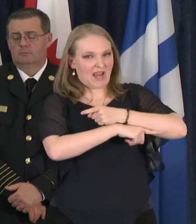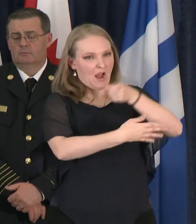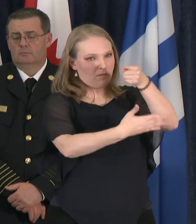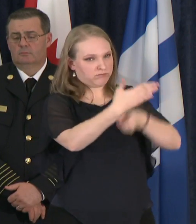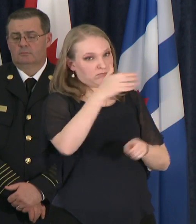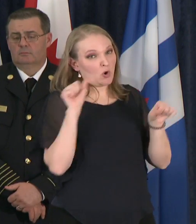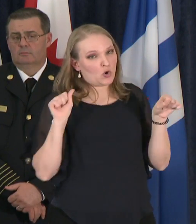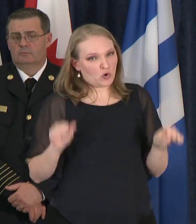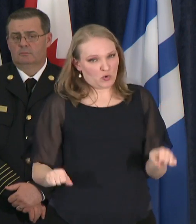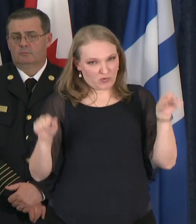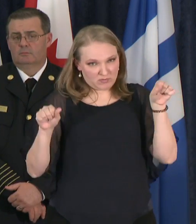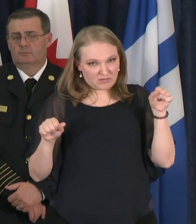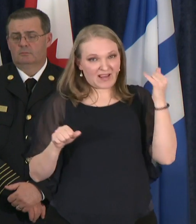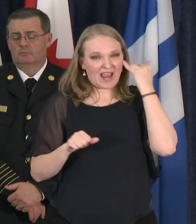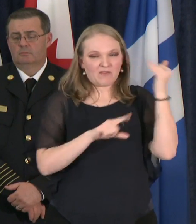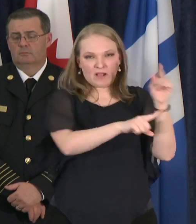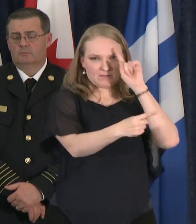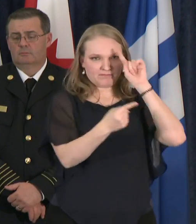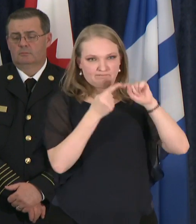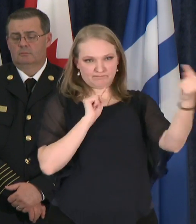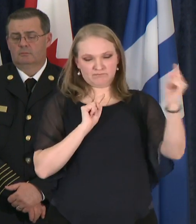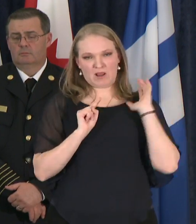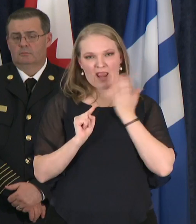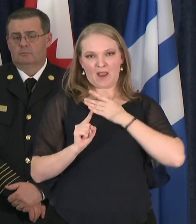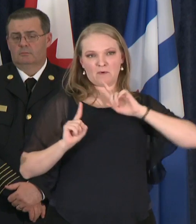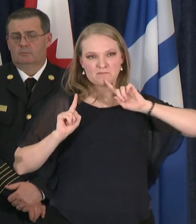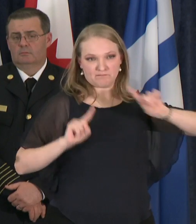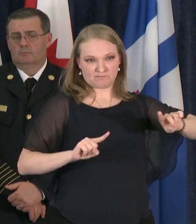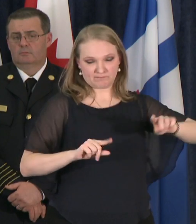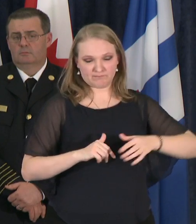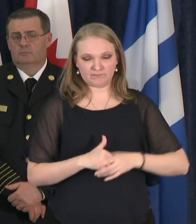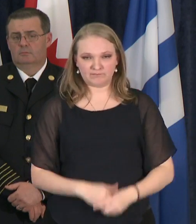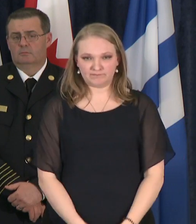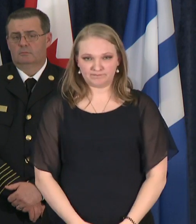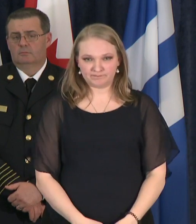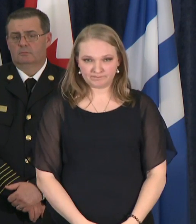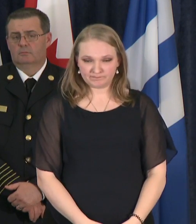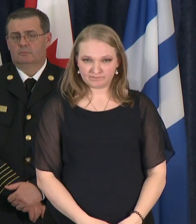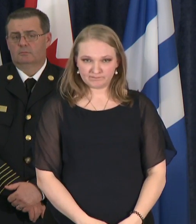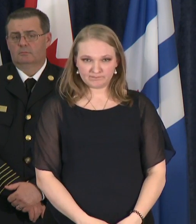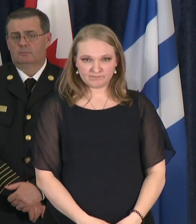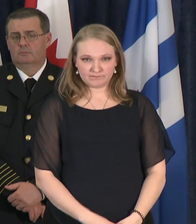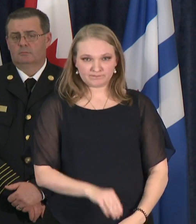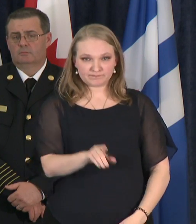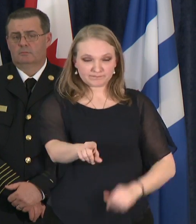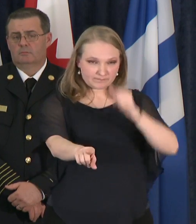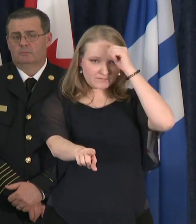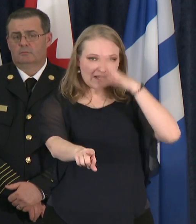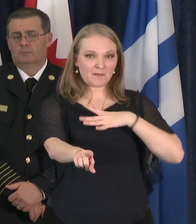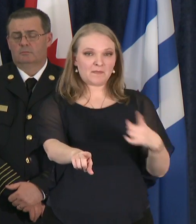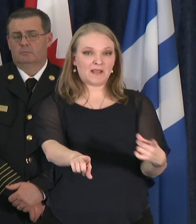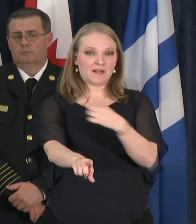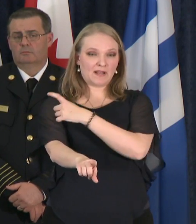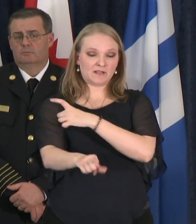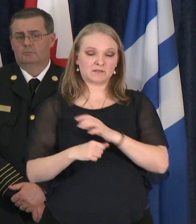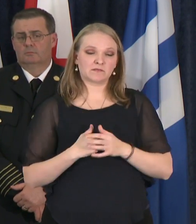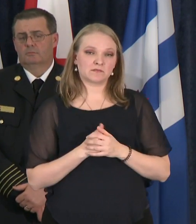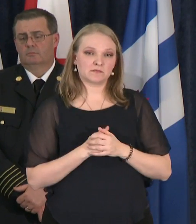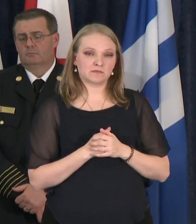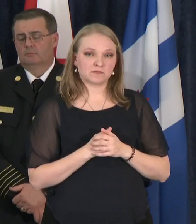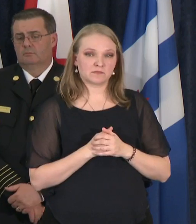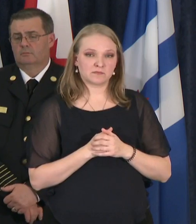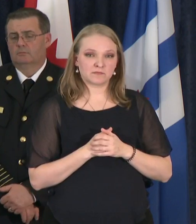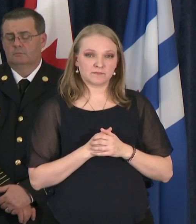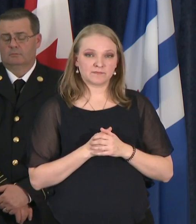One question for Dr. Davila, another for the city manager. Dr. Davila, can you say, we know now there's what looks like